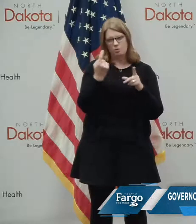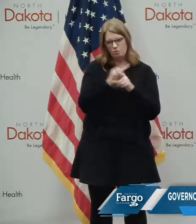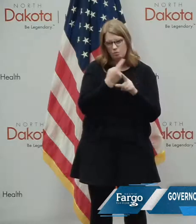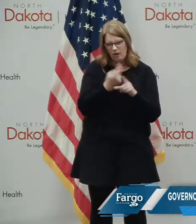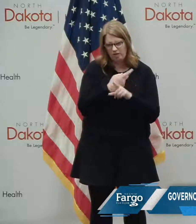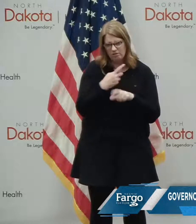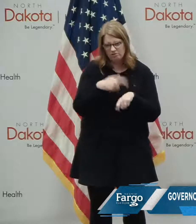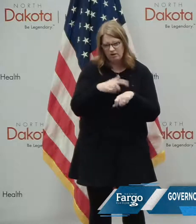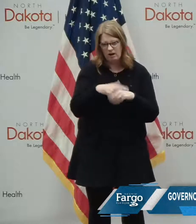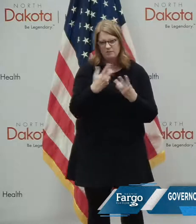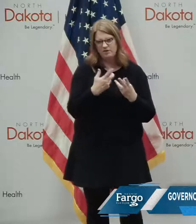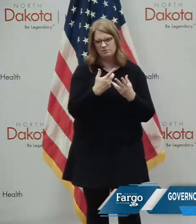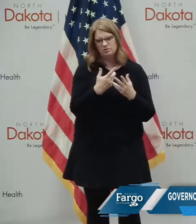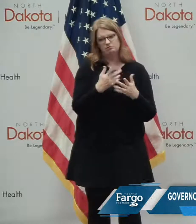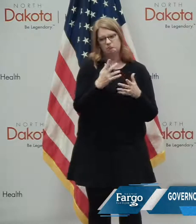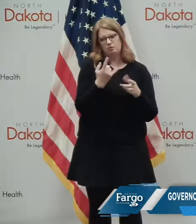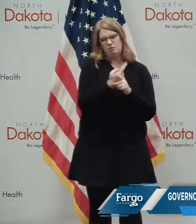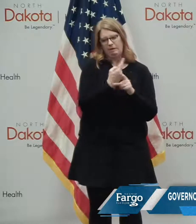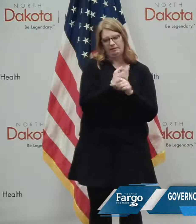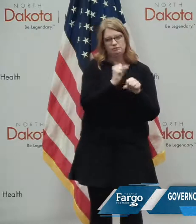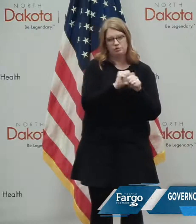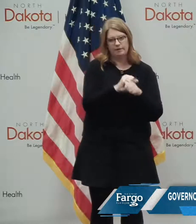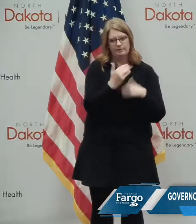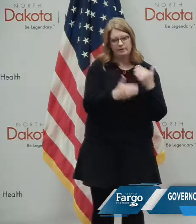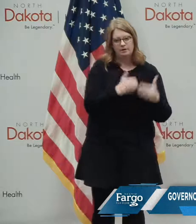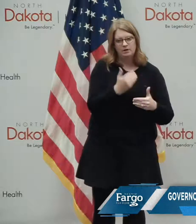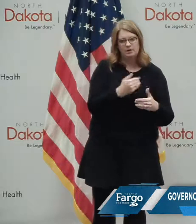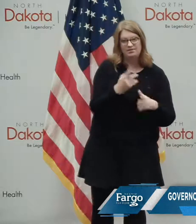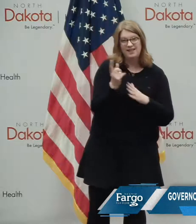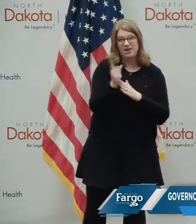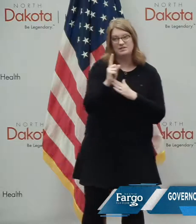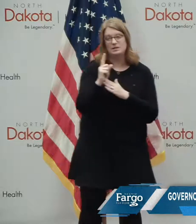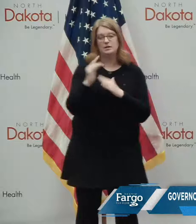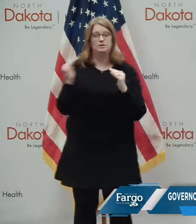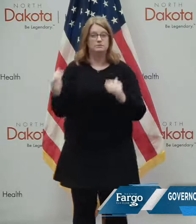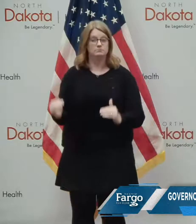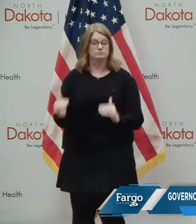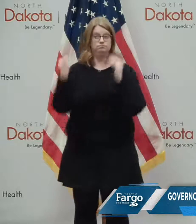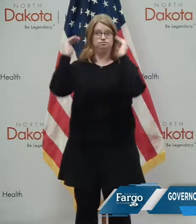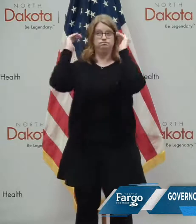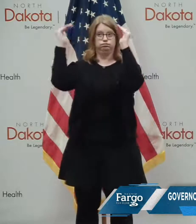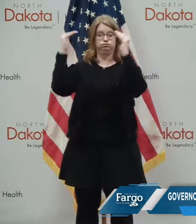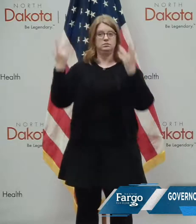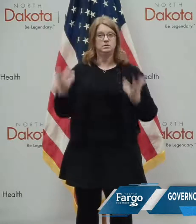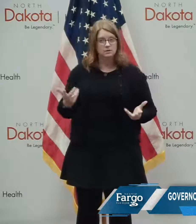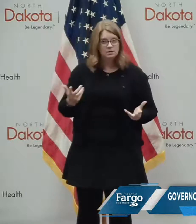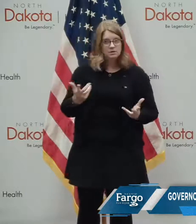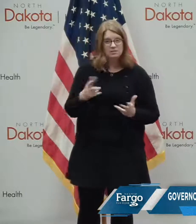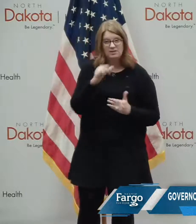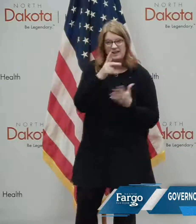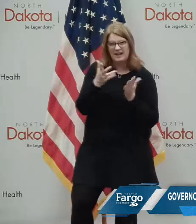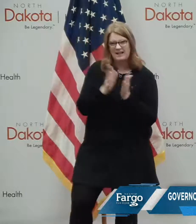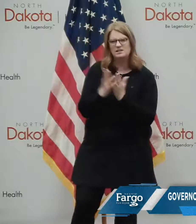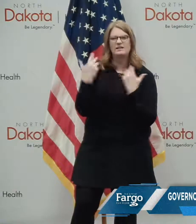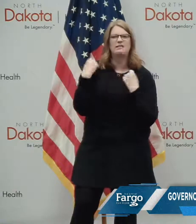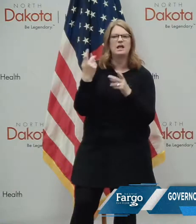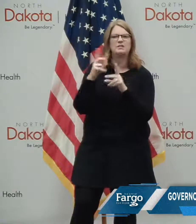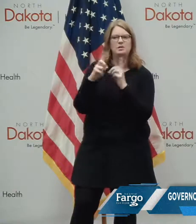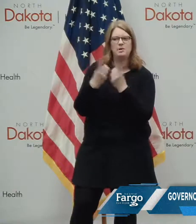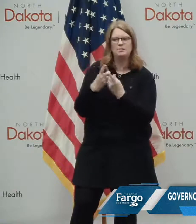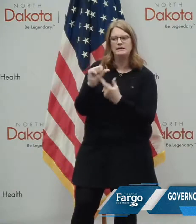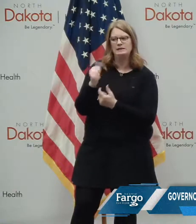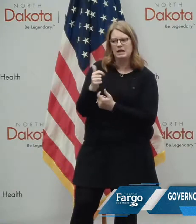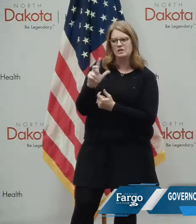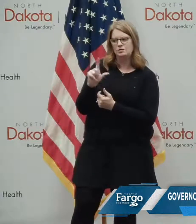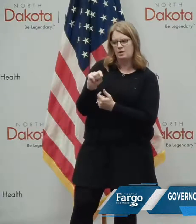doing, to then all of a sudden have to scale up, and not a little bit. I mean, we're not asking the health department to do 10 or 20% or 30%